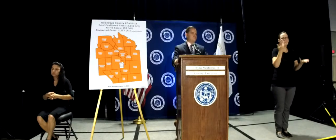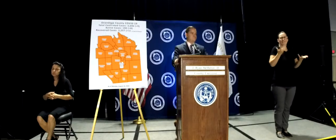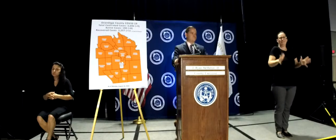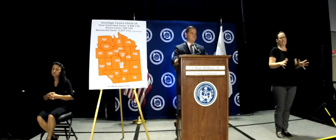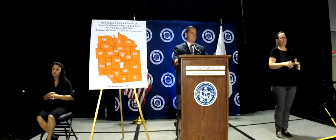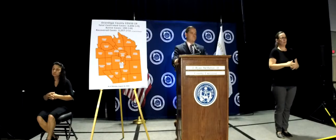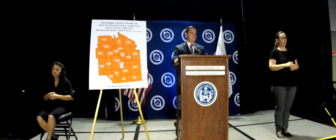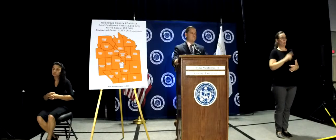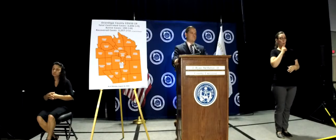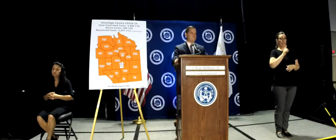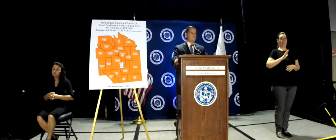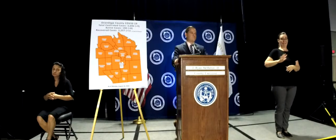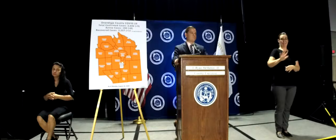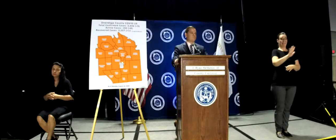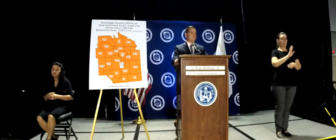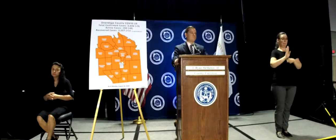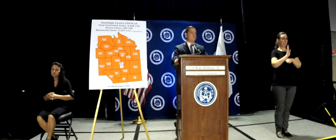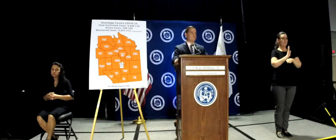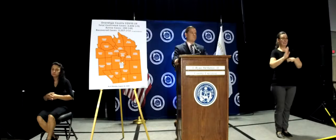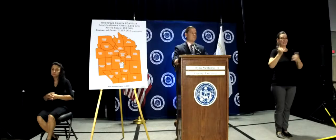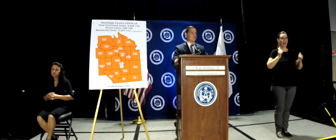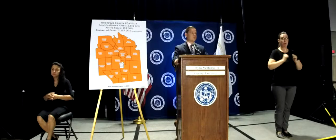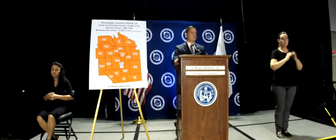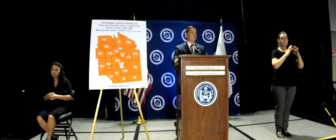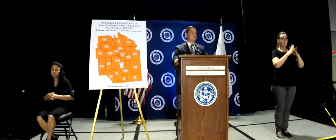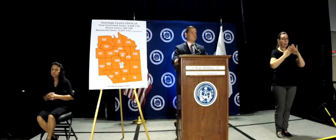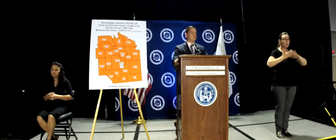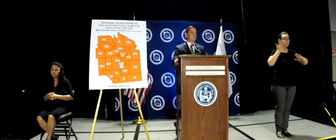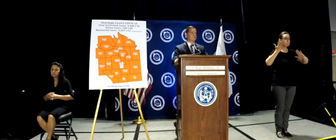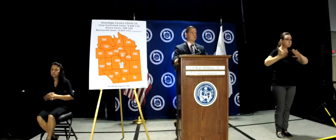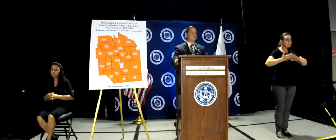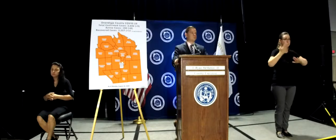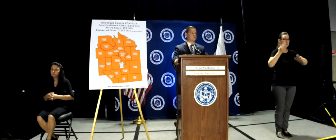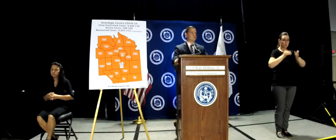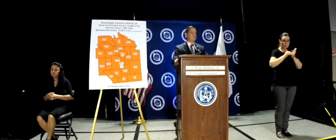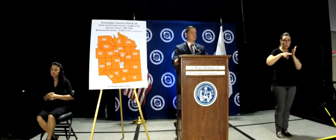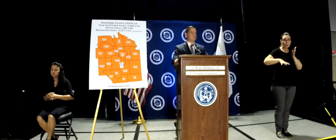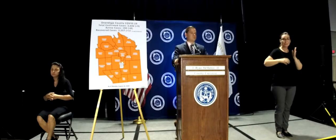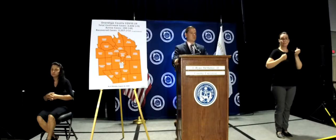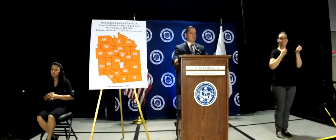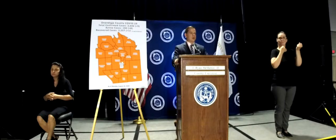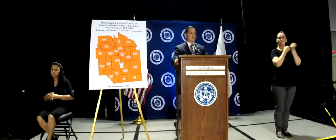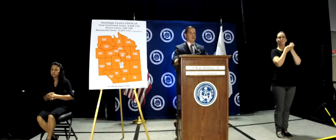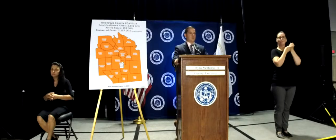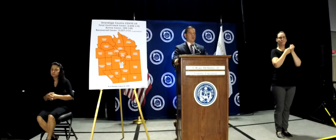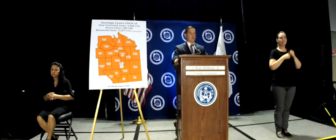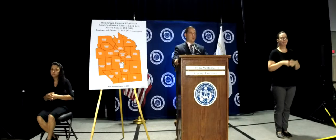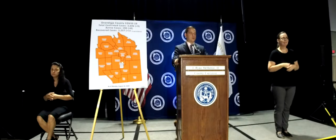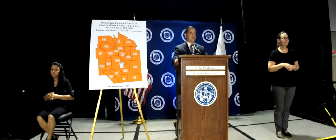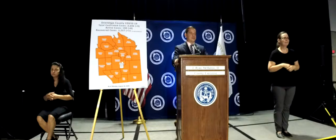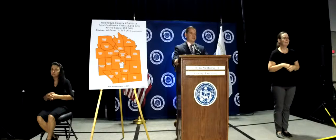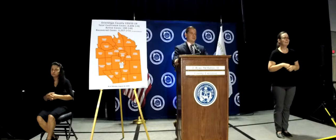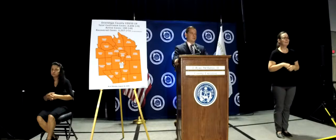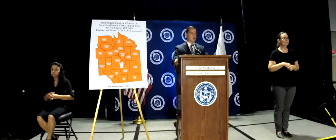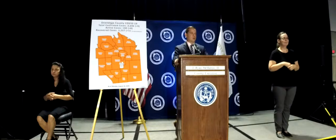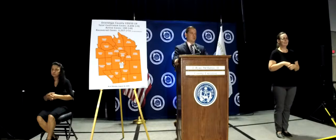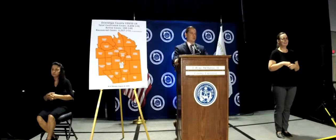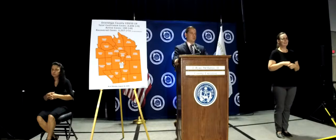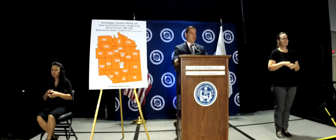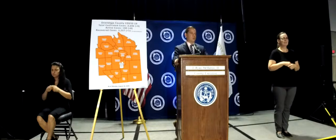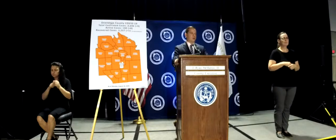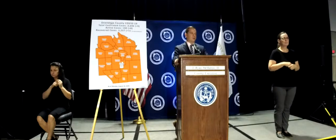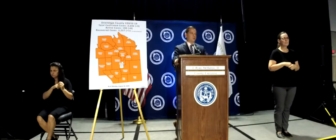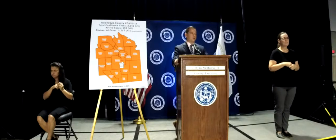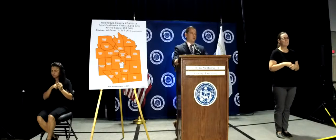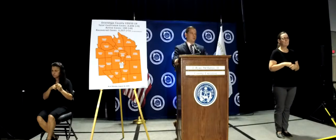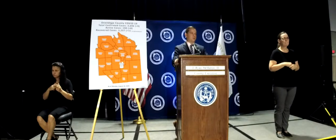spending. Speaking of your pay grade and the economic issues, have you thought any more about taking a pay cut, and will that be included? Yeah, I think we'll assess those with